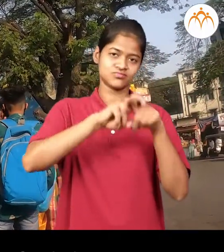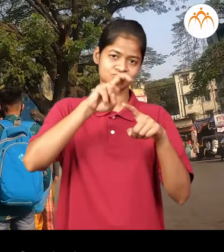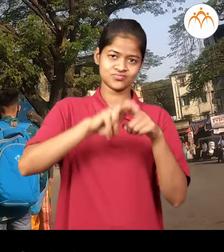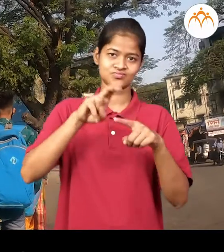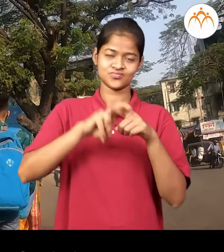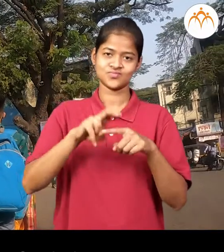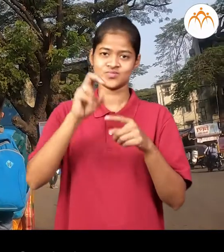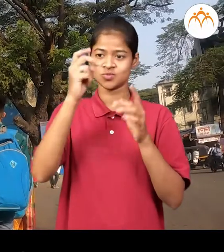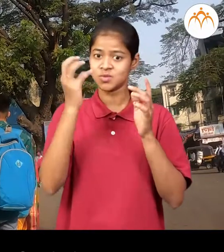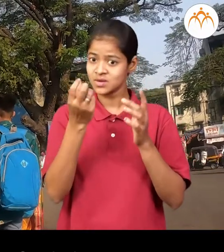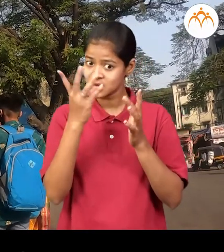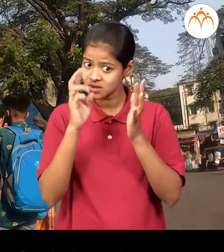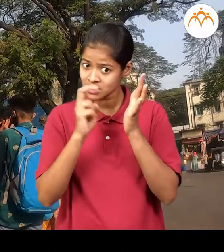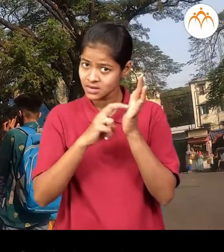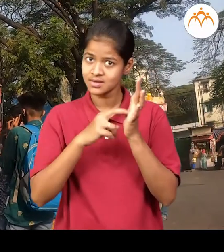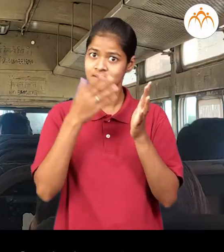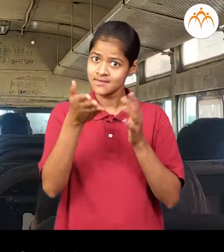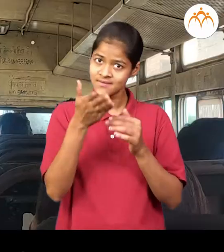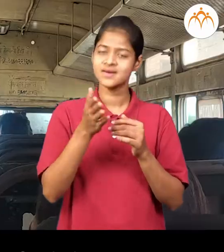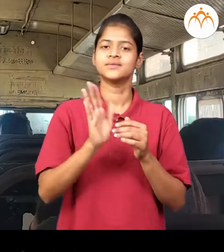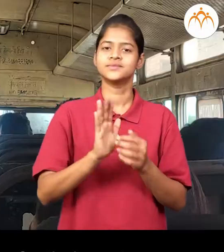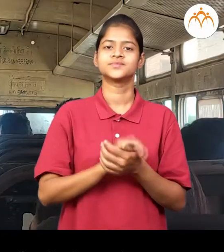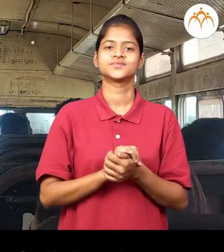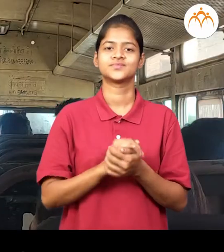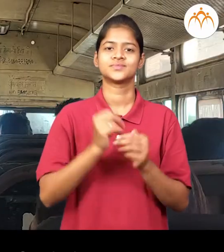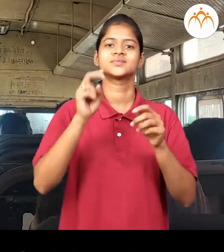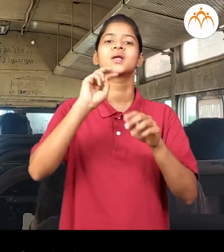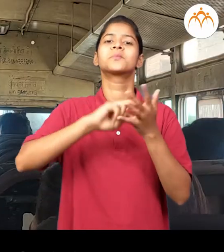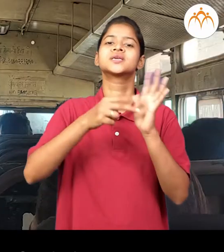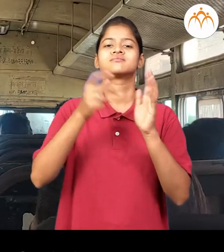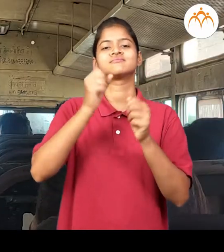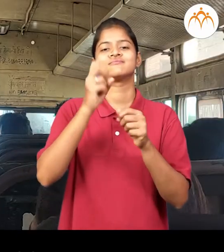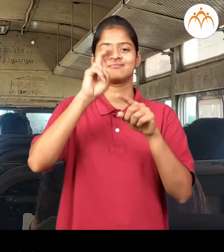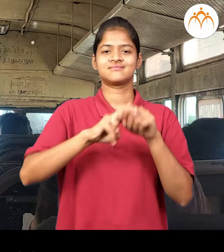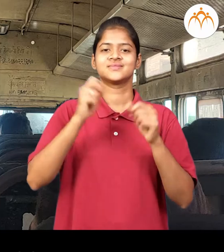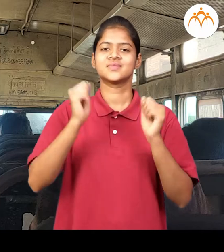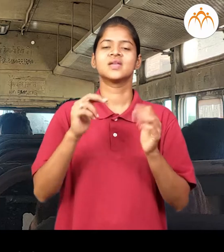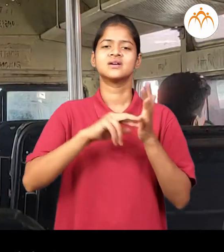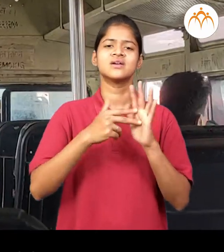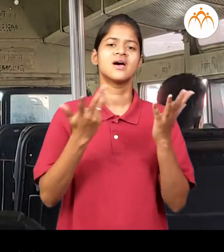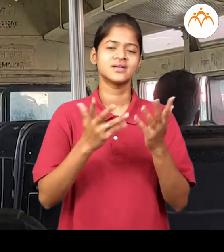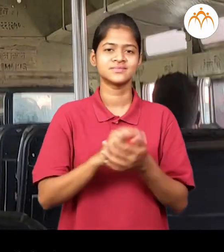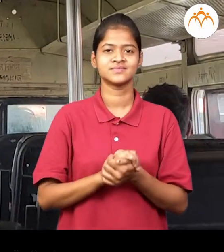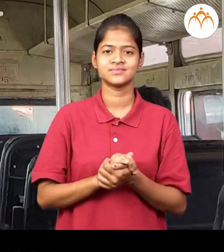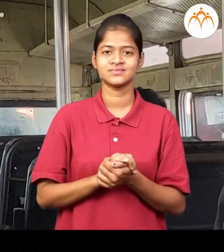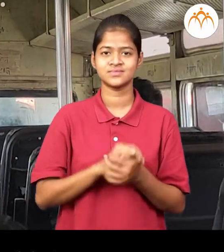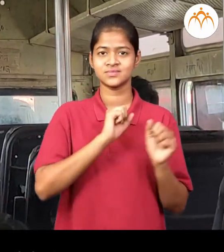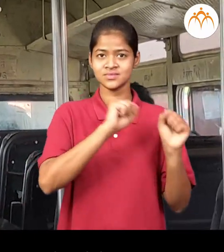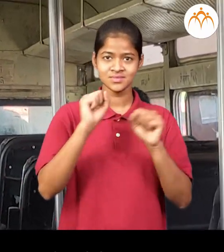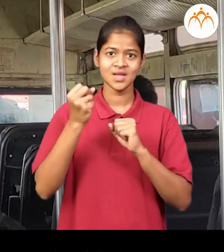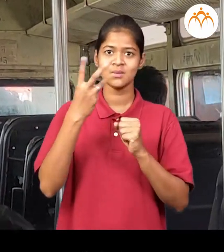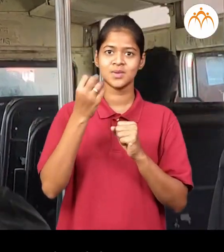all of them started looking for their seats. Everyone had a ticket.